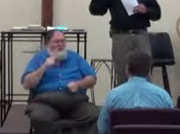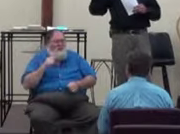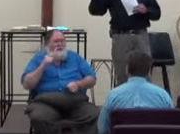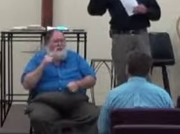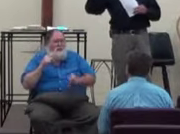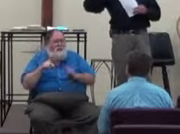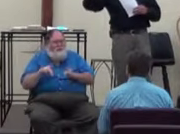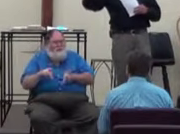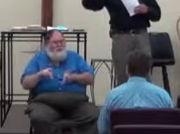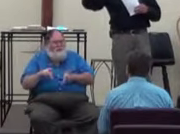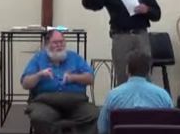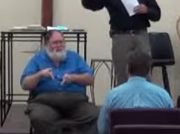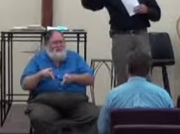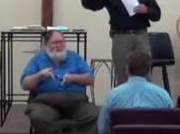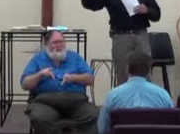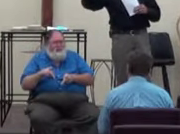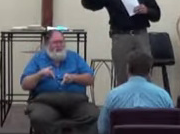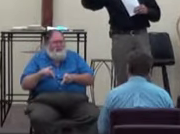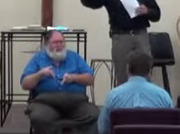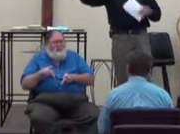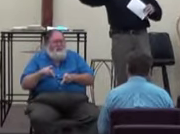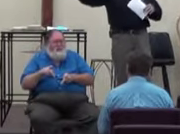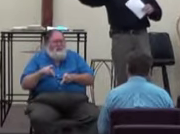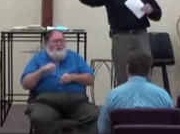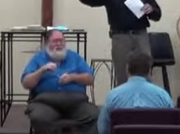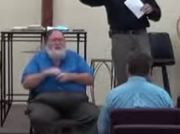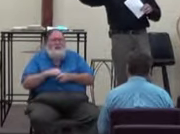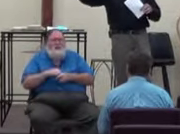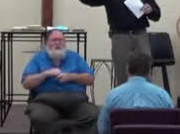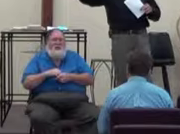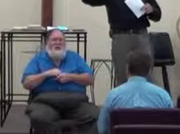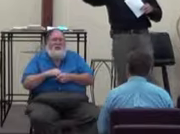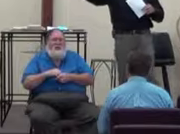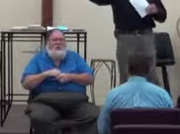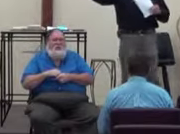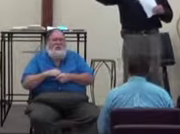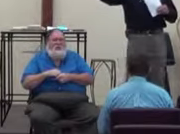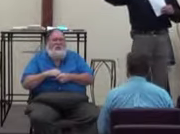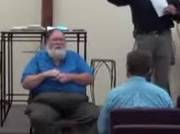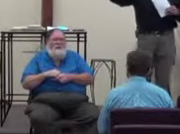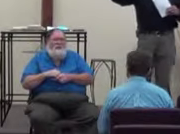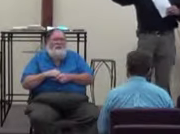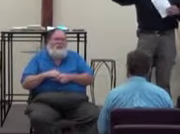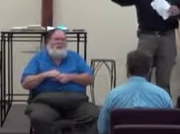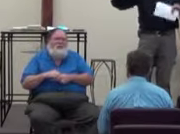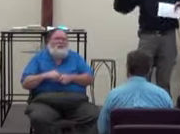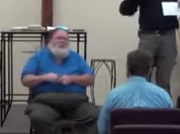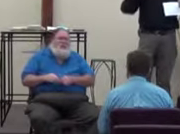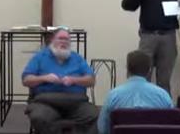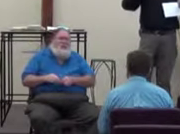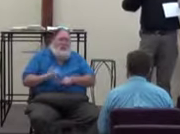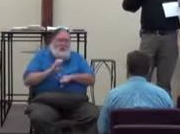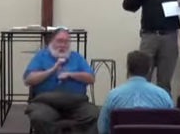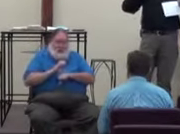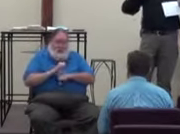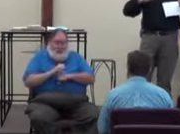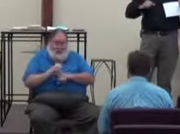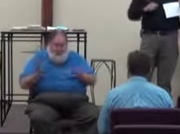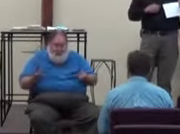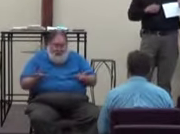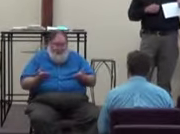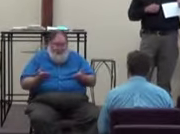one person in the size of this church will get cancer in this church this year. And we just was